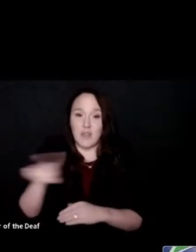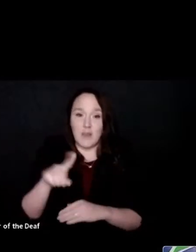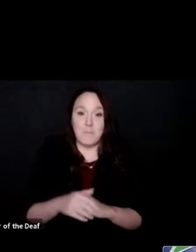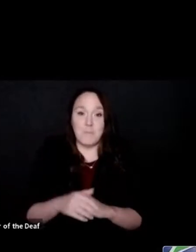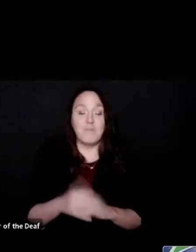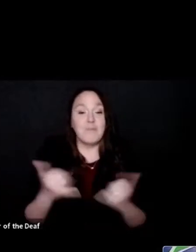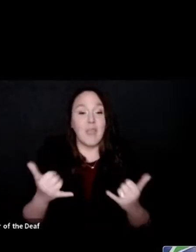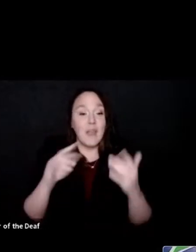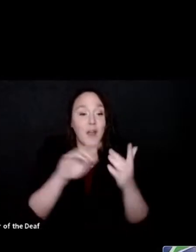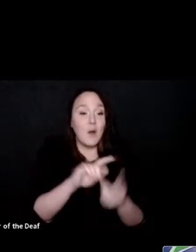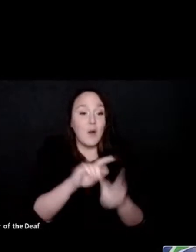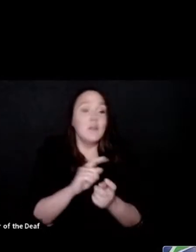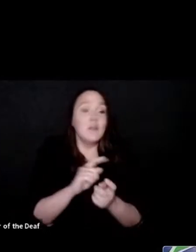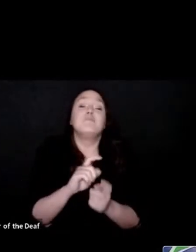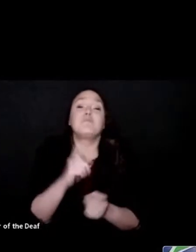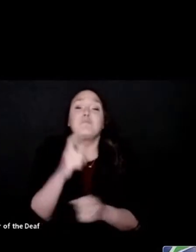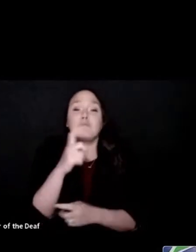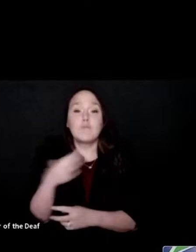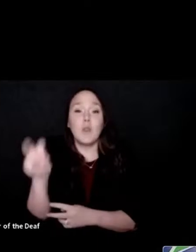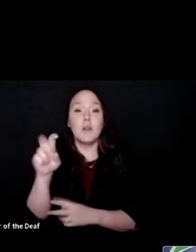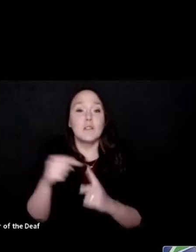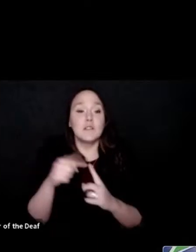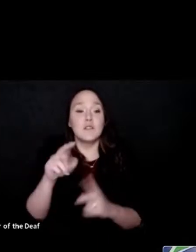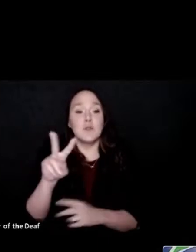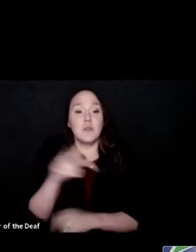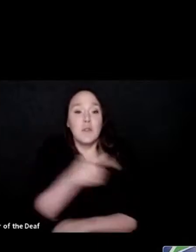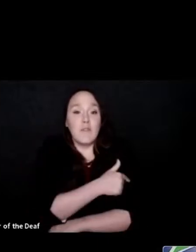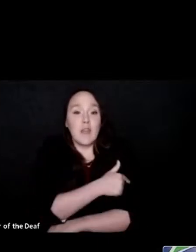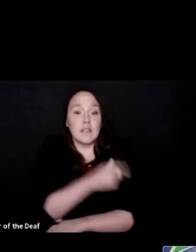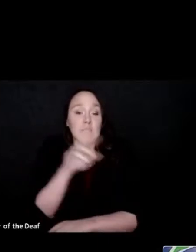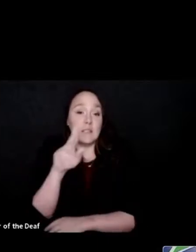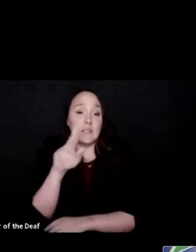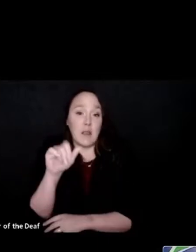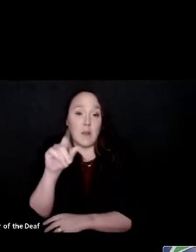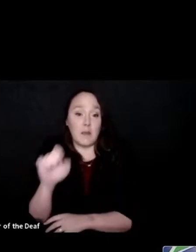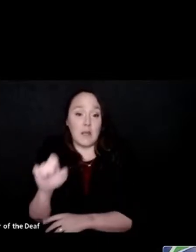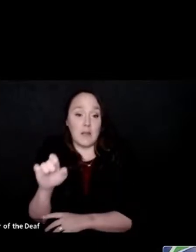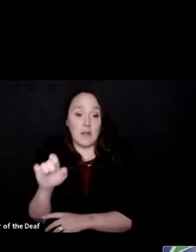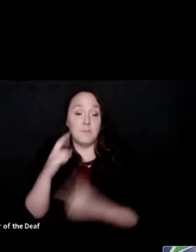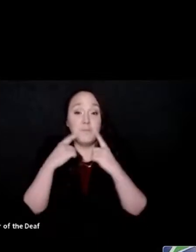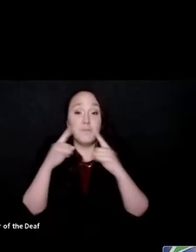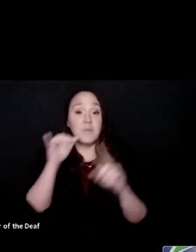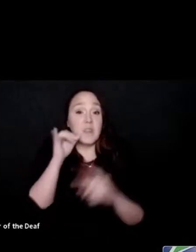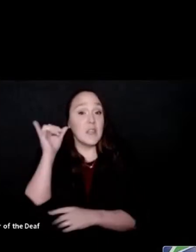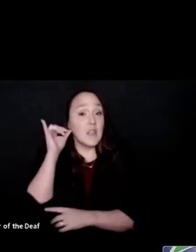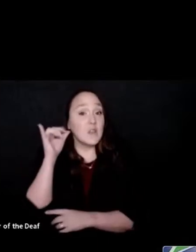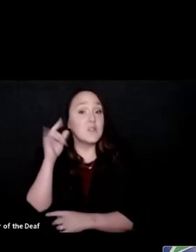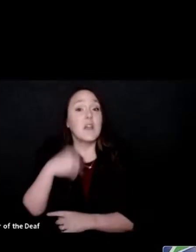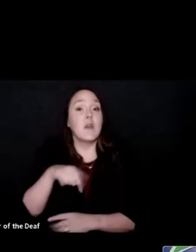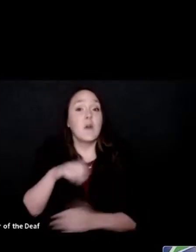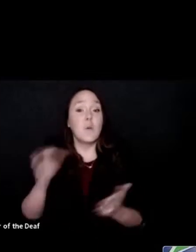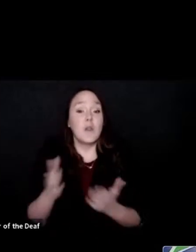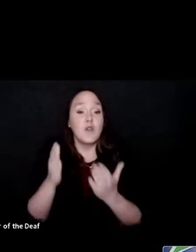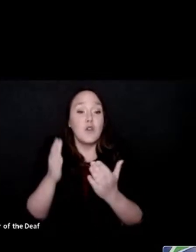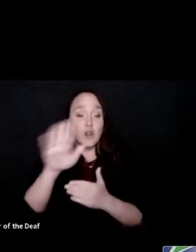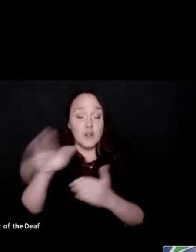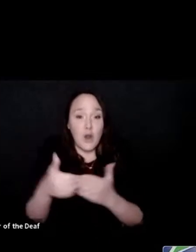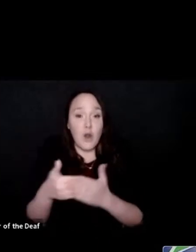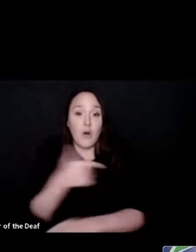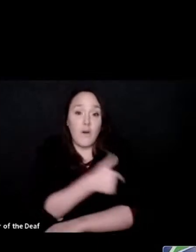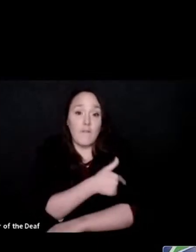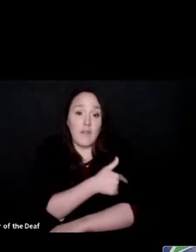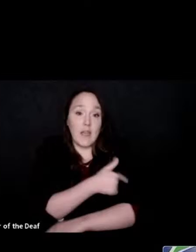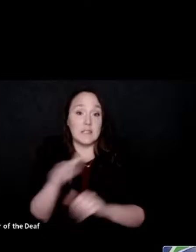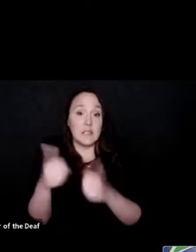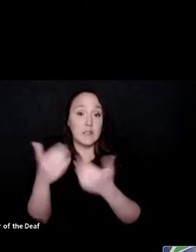to our vaccine update. Effective yesterday, we encouraged all current COVID-19 vaccine providers